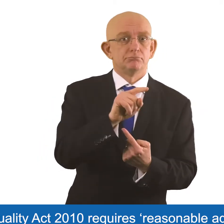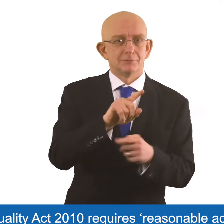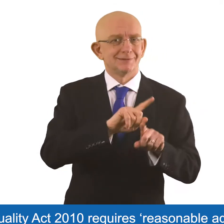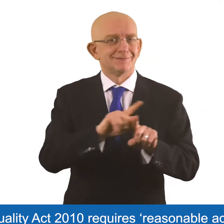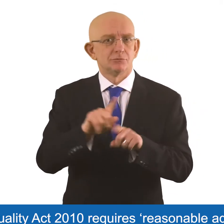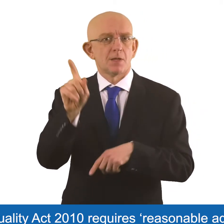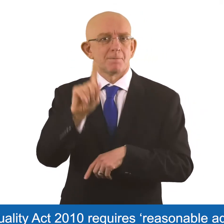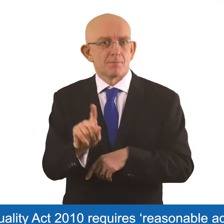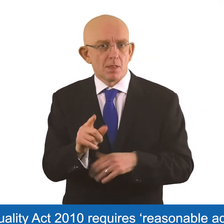people and sectors.